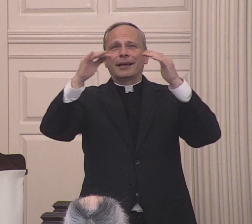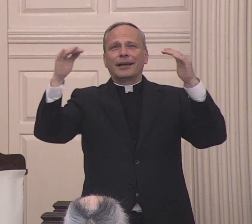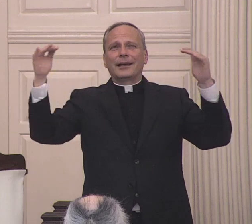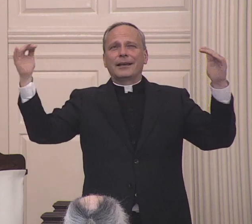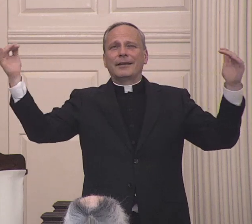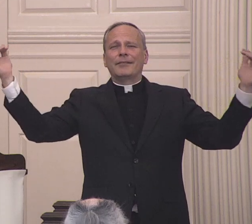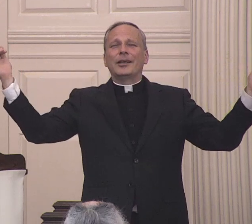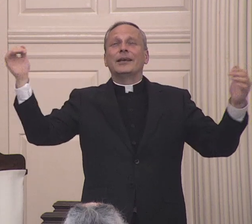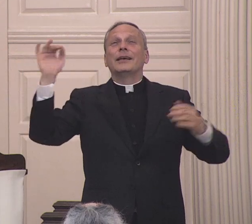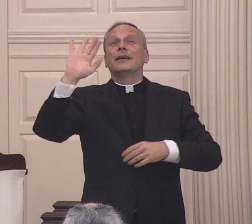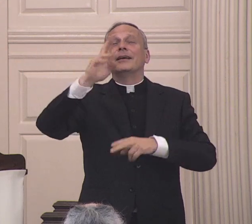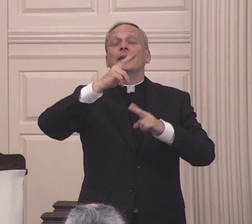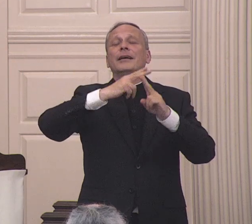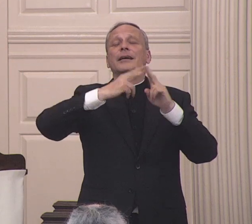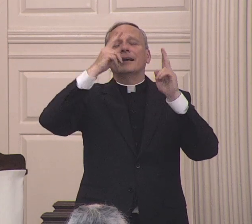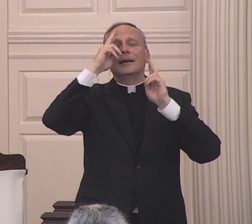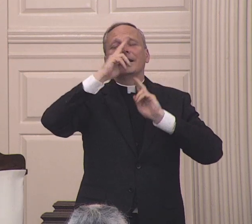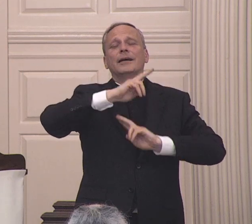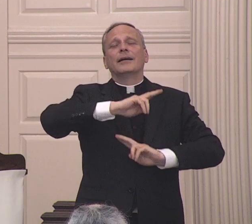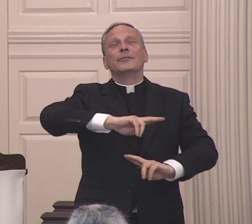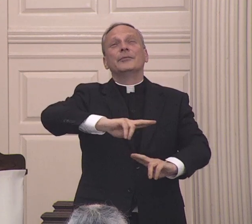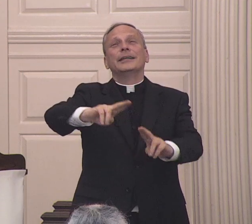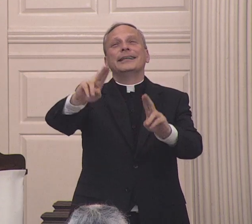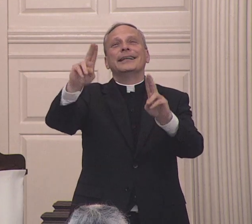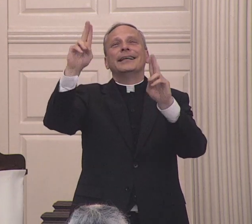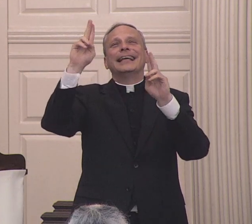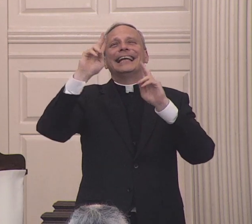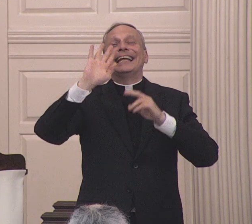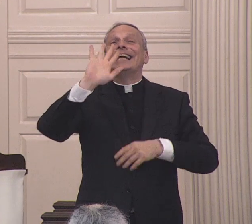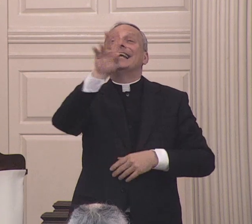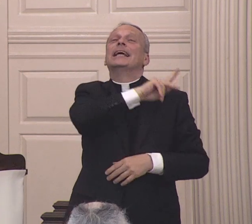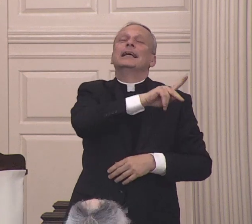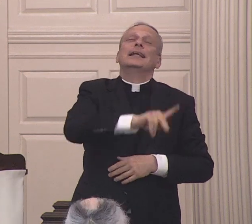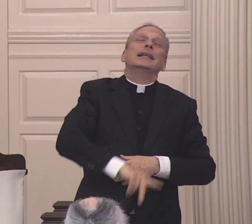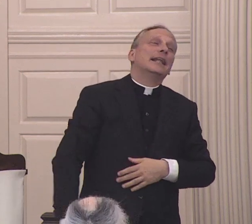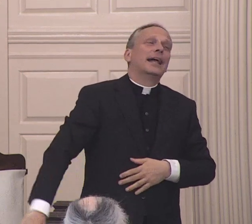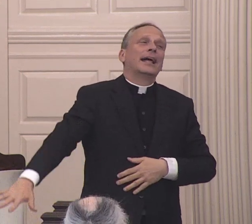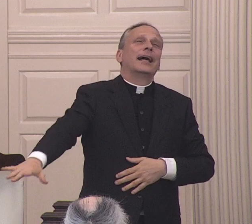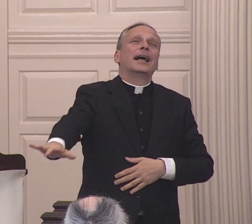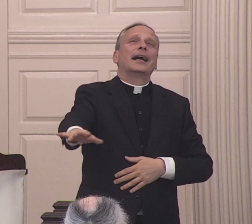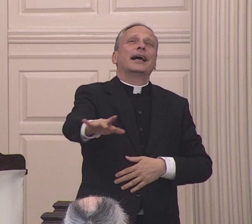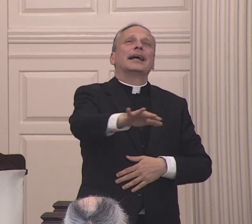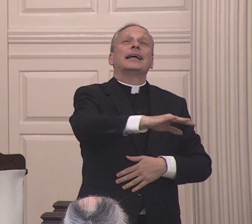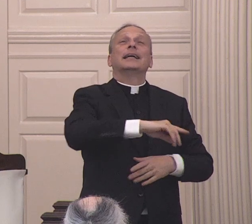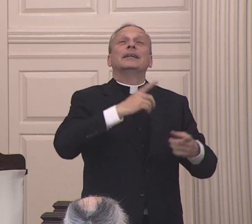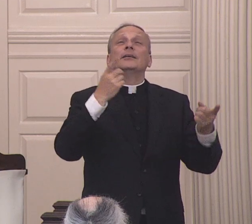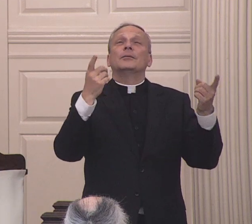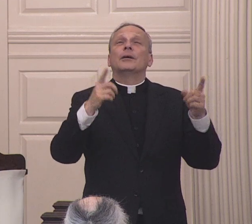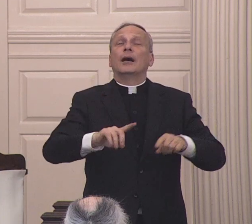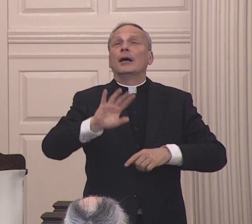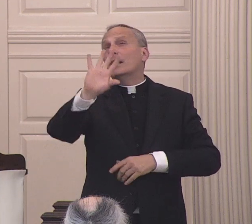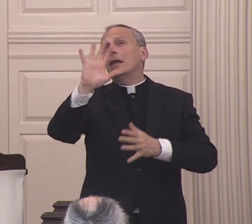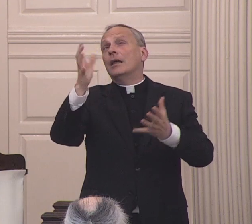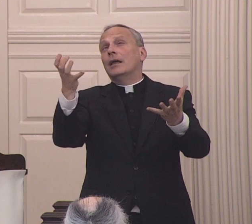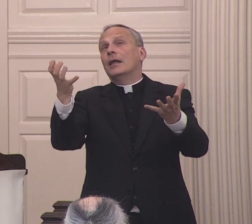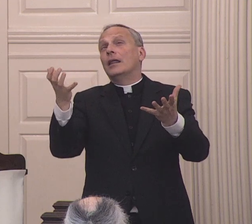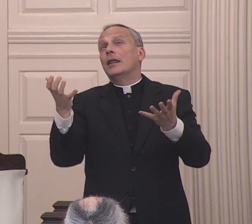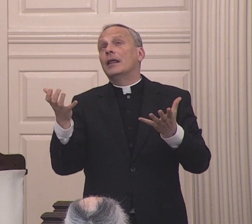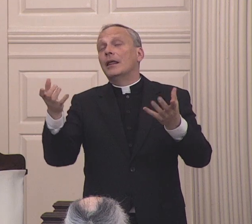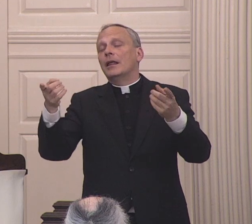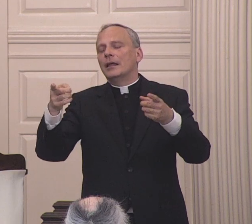in heaven, hallowed be thy name, thy kingdom